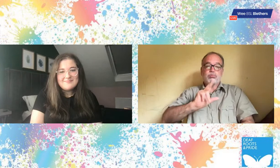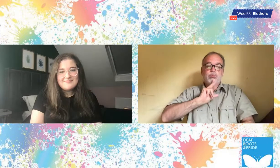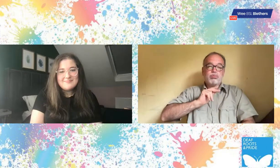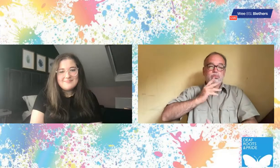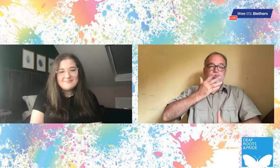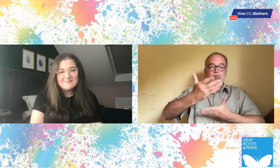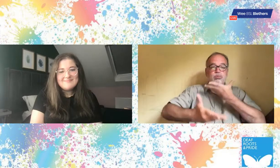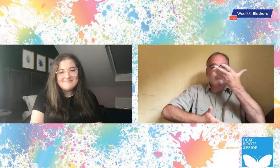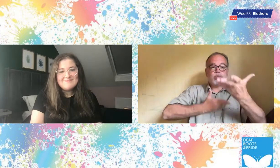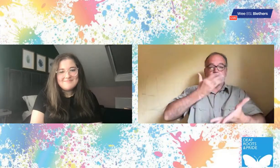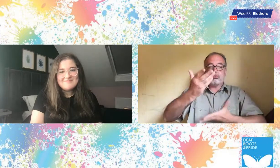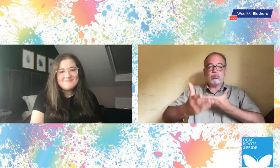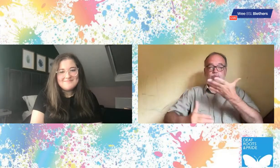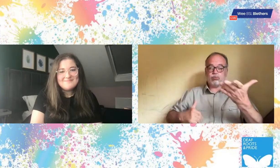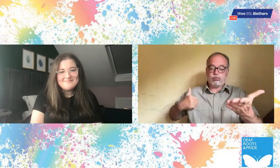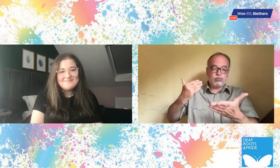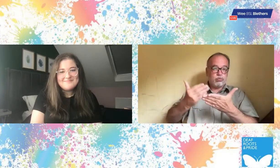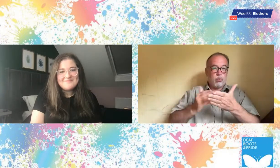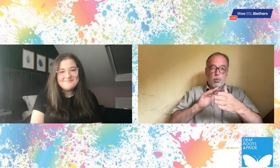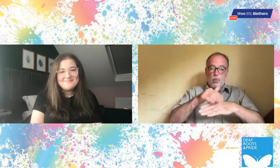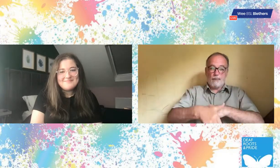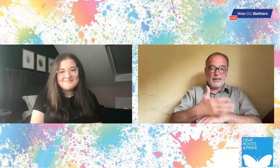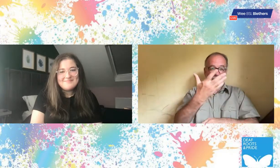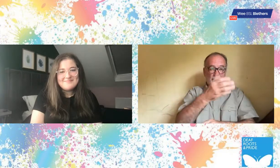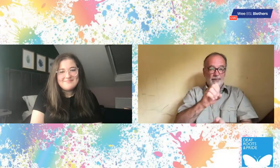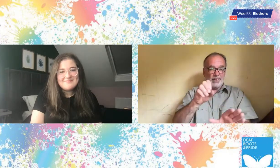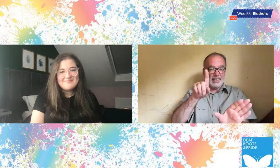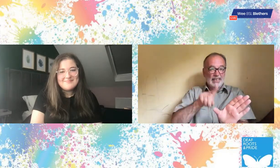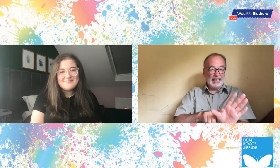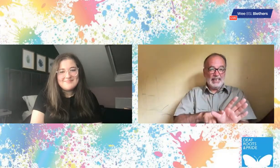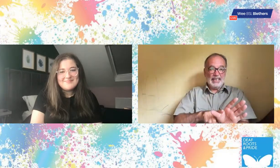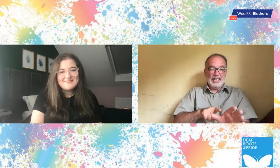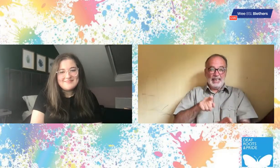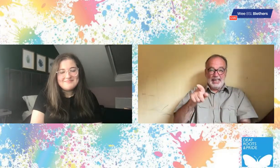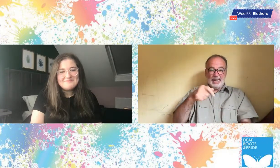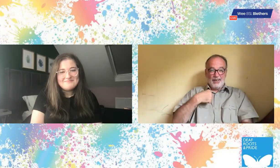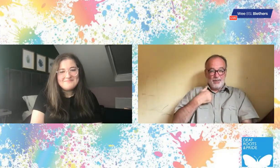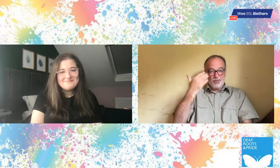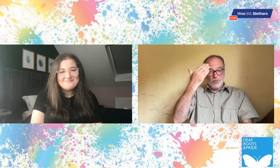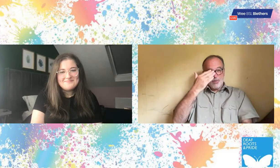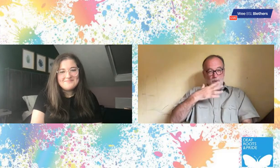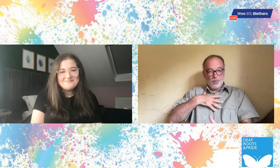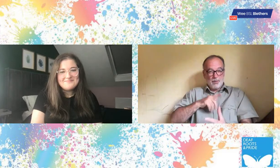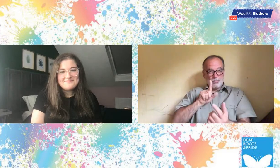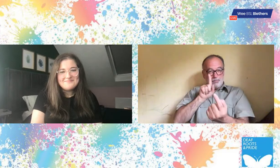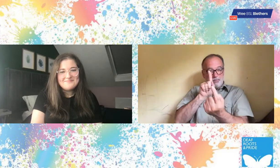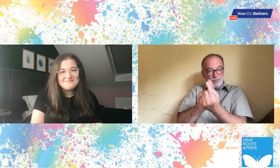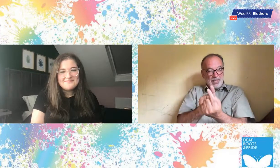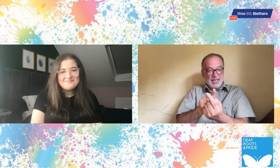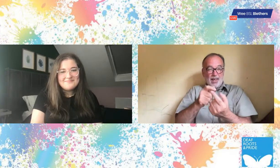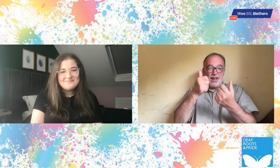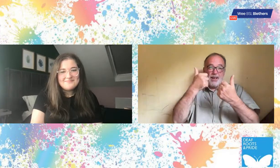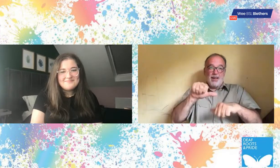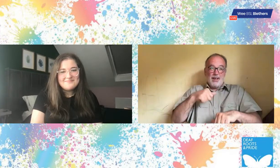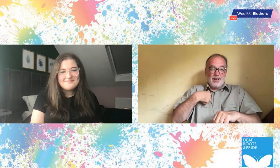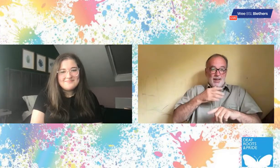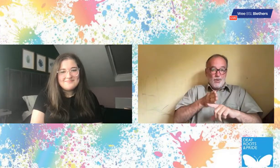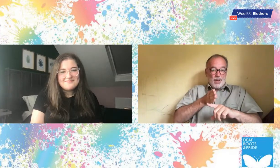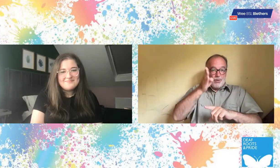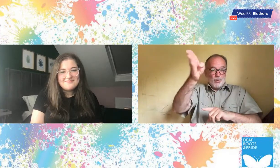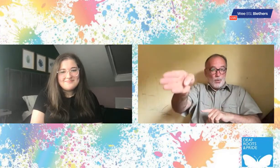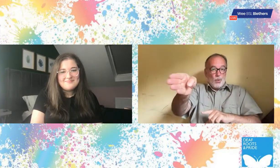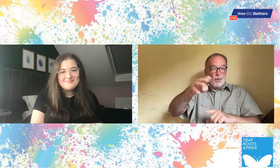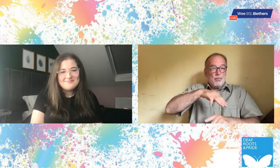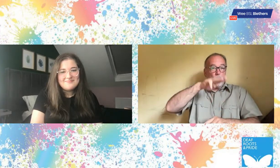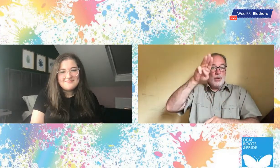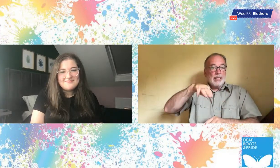Famous all over the world. Everybody loves his descriptions. He's been working for over 50 years in his field. It was